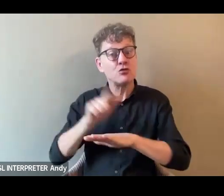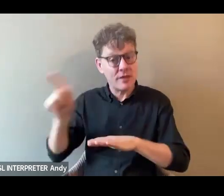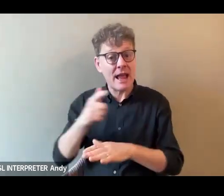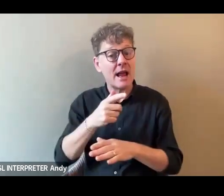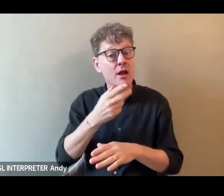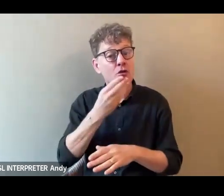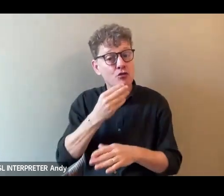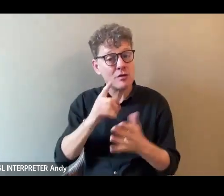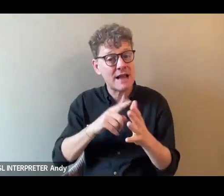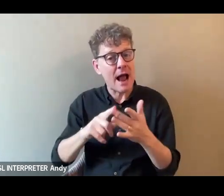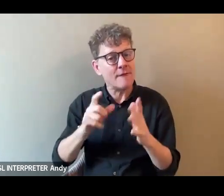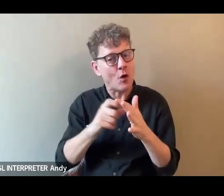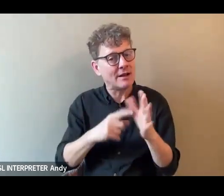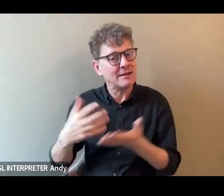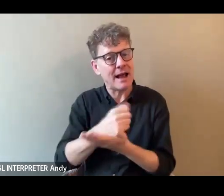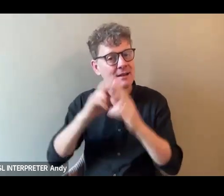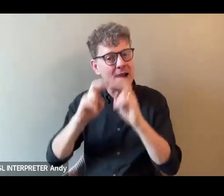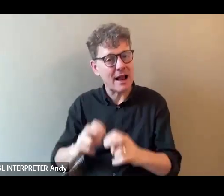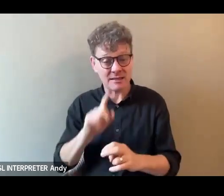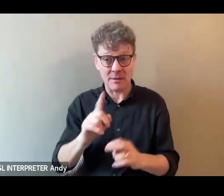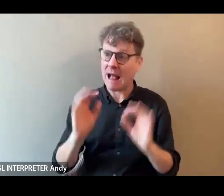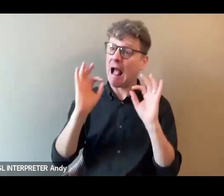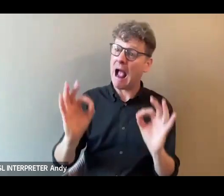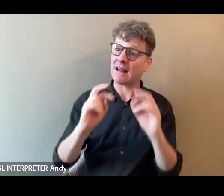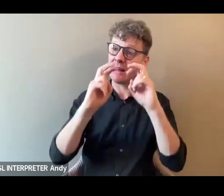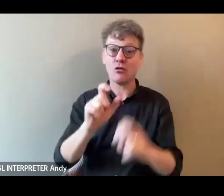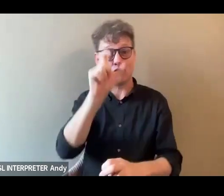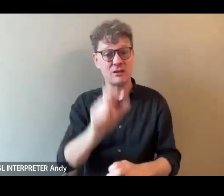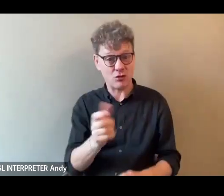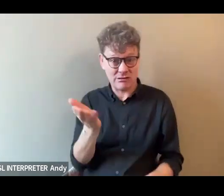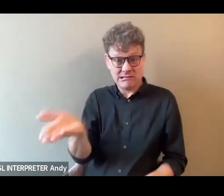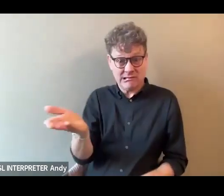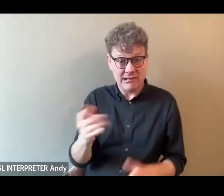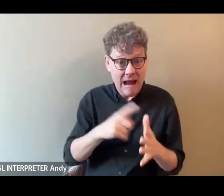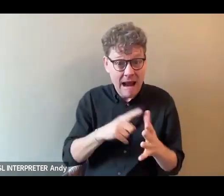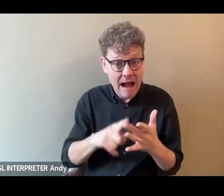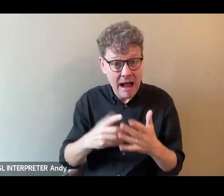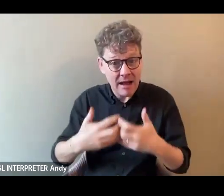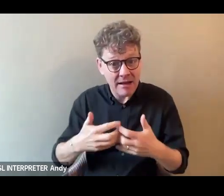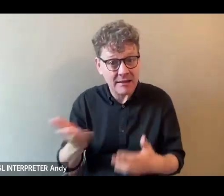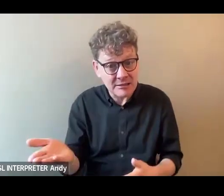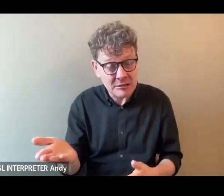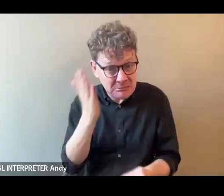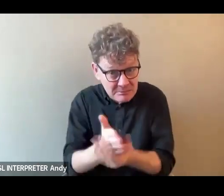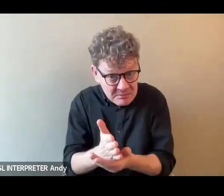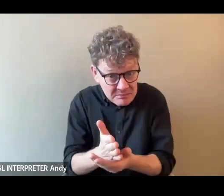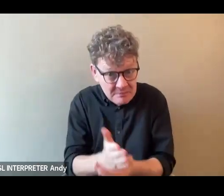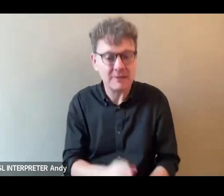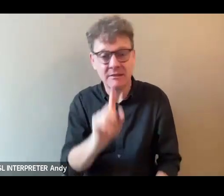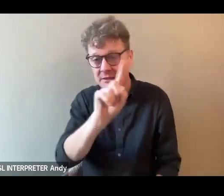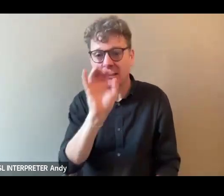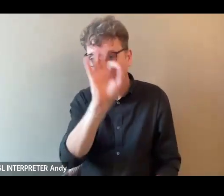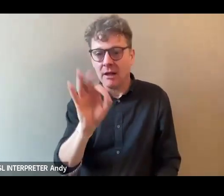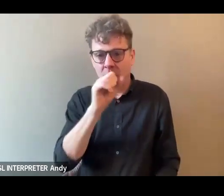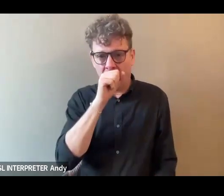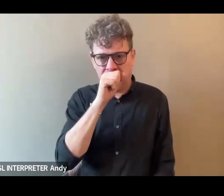but is the ideal researcher artificial intelligence? Do you want to go first? Does that